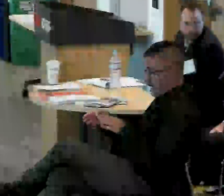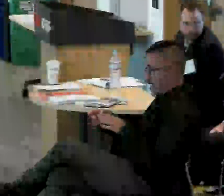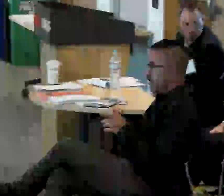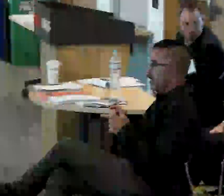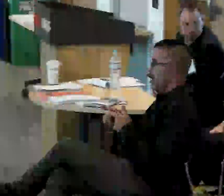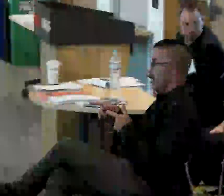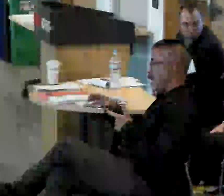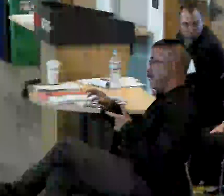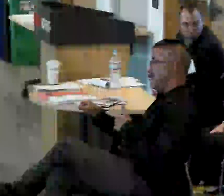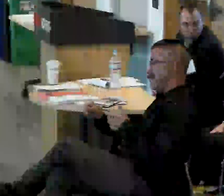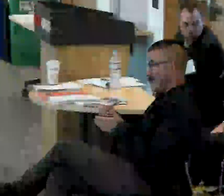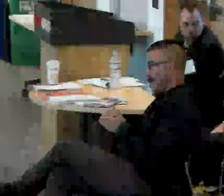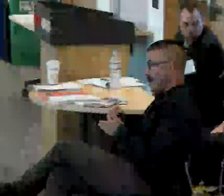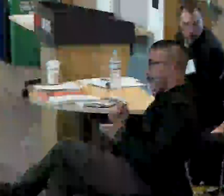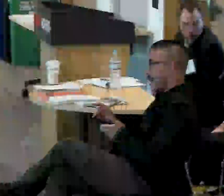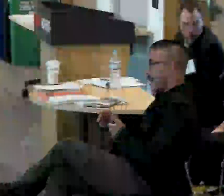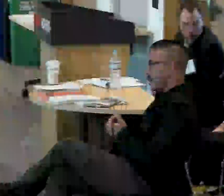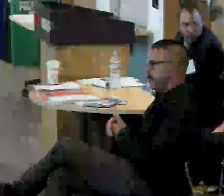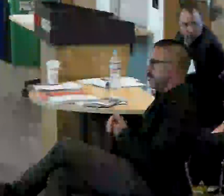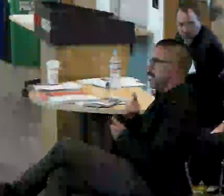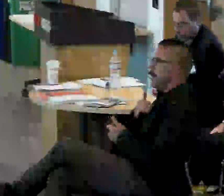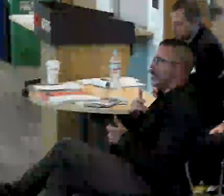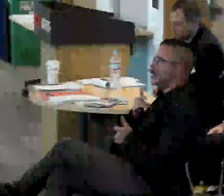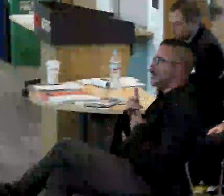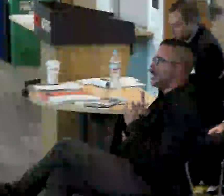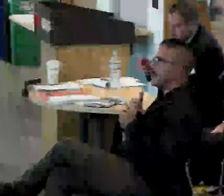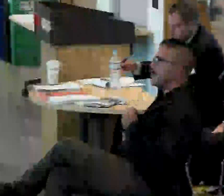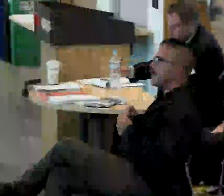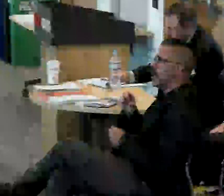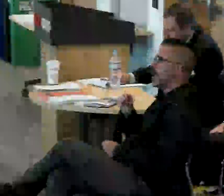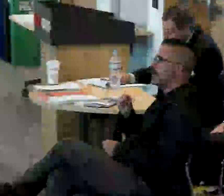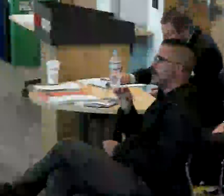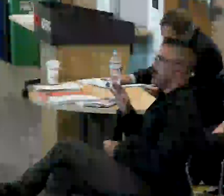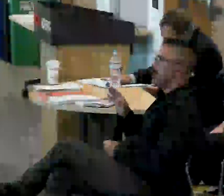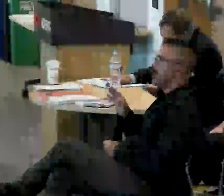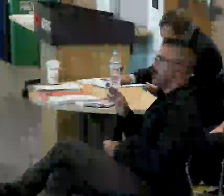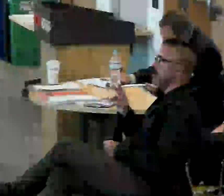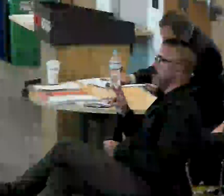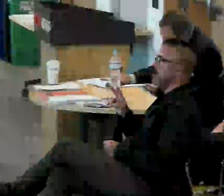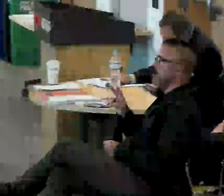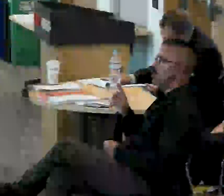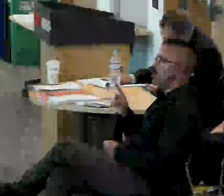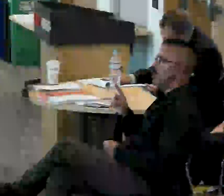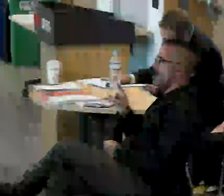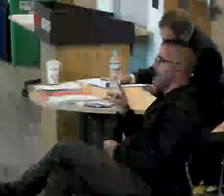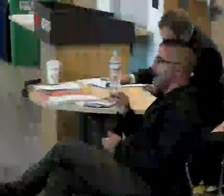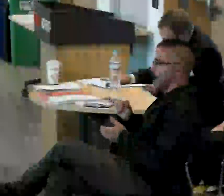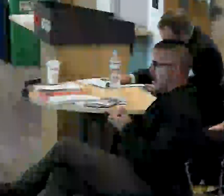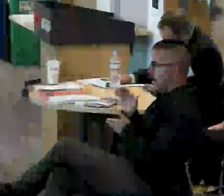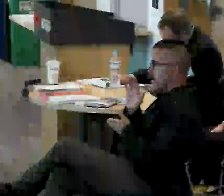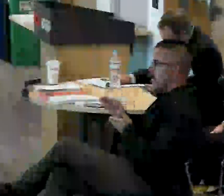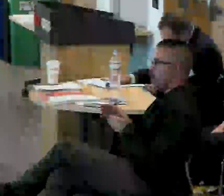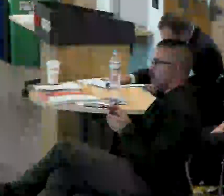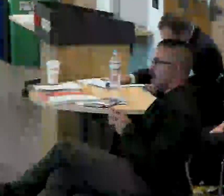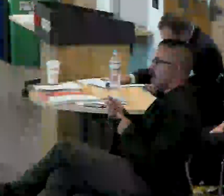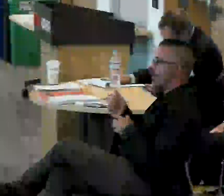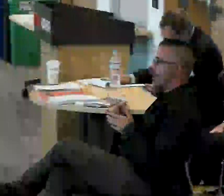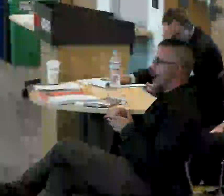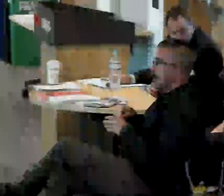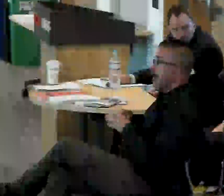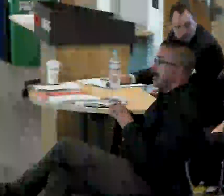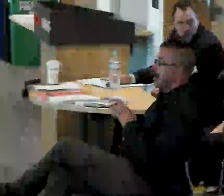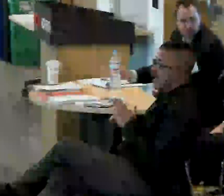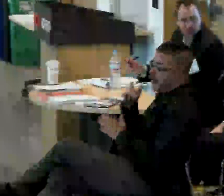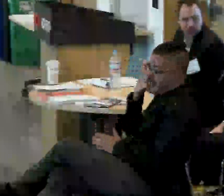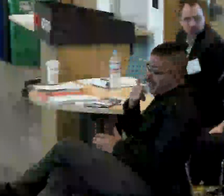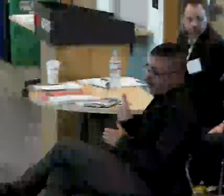about, is it SB 218, which would eliminate that clawback in California. But sort of just